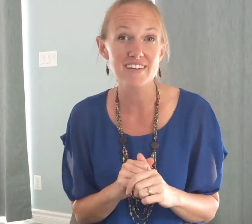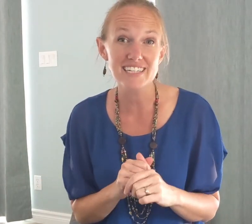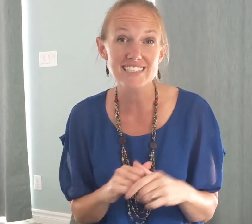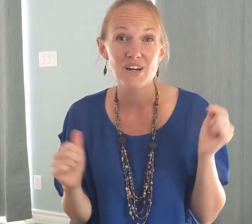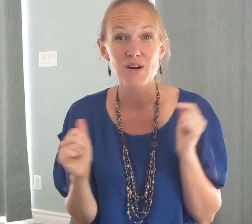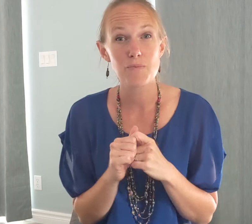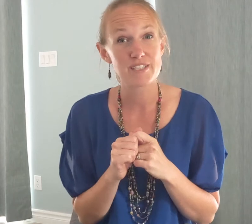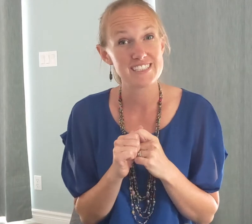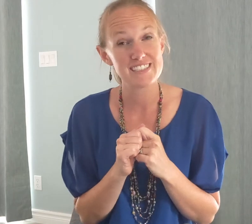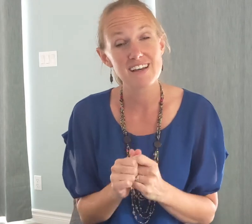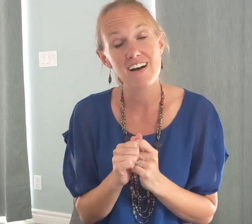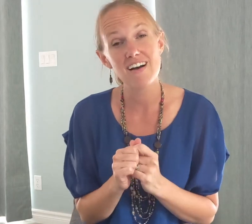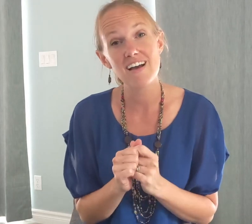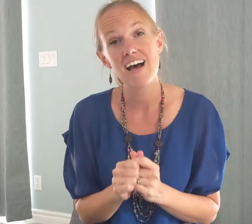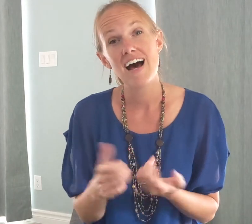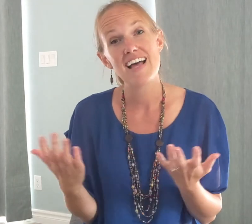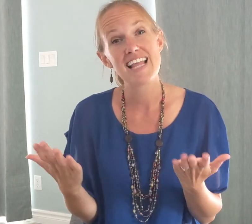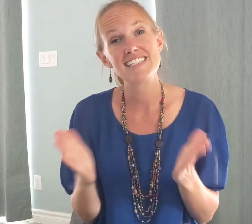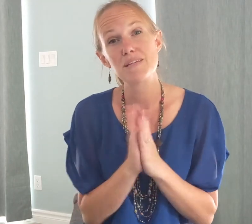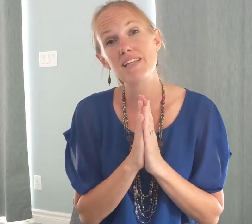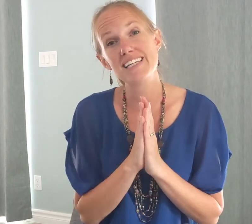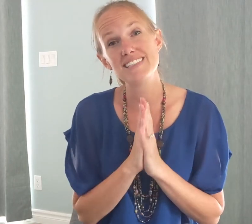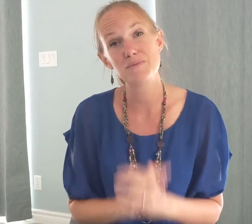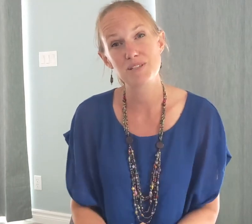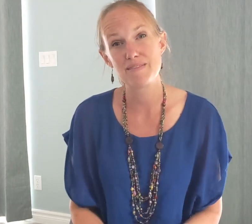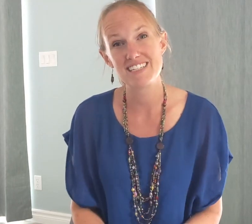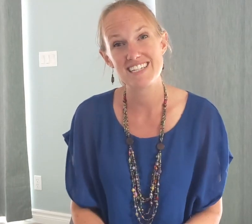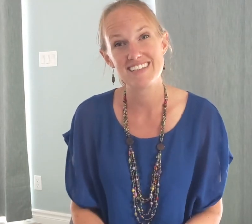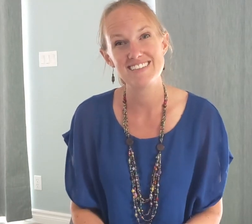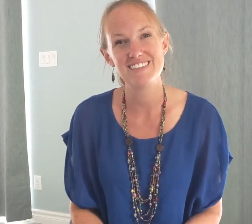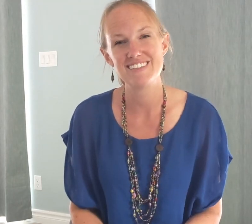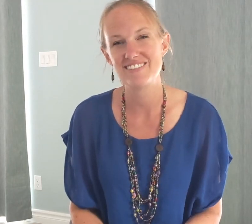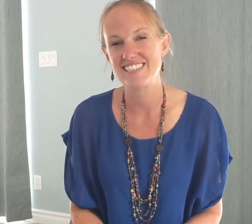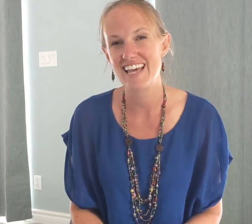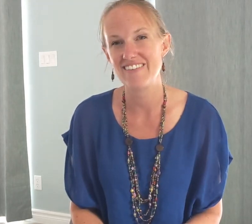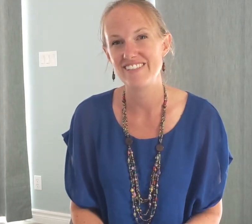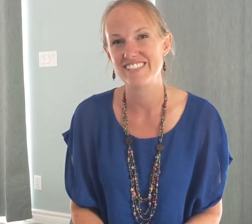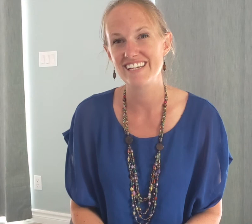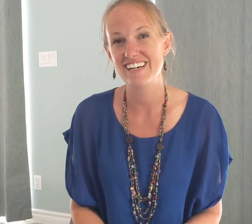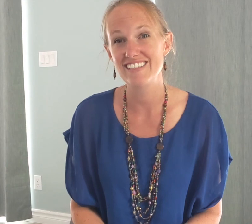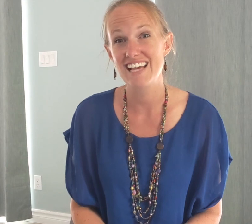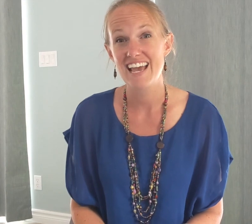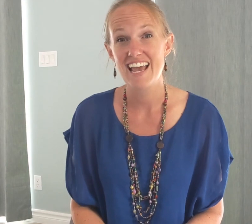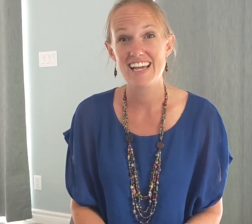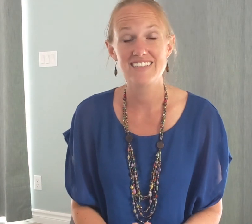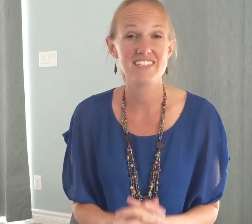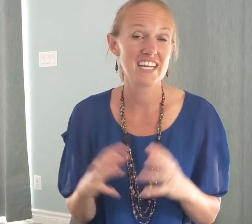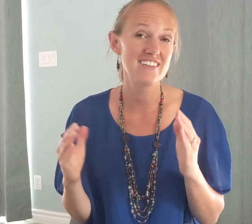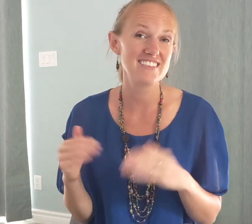lyrics or purchase the song. Lastly, please subscribe to the channel so you don't miss any future songs. And if the channel is hard